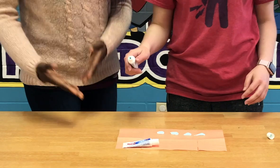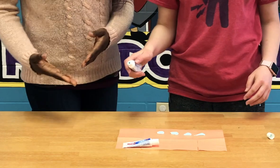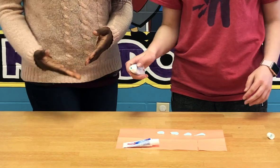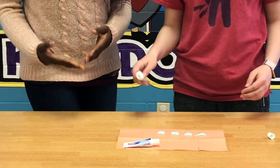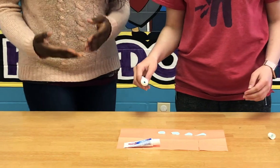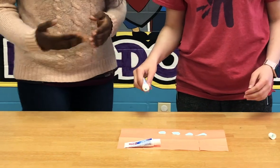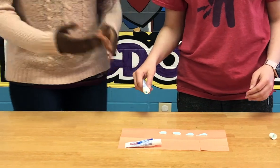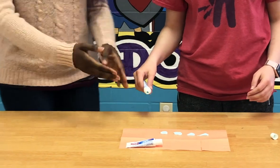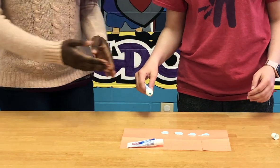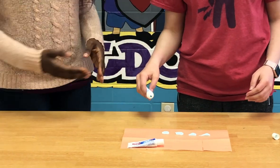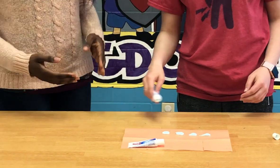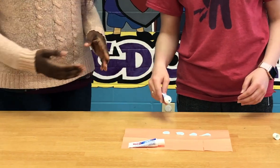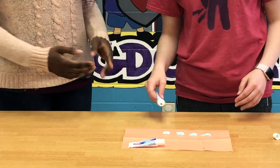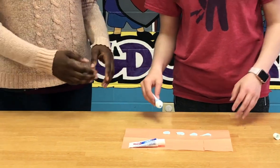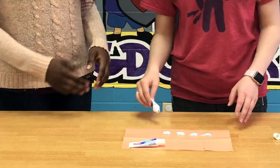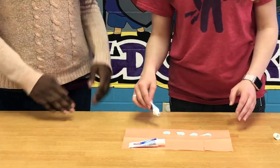words we said back into the